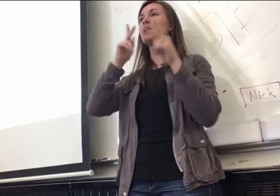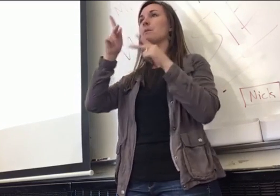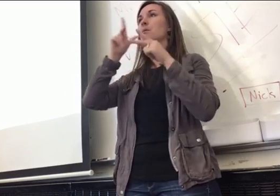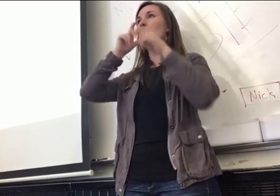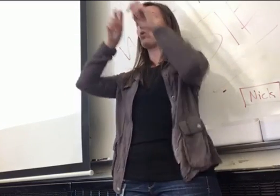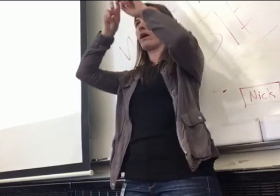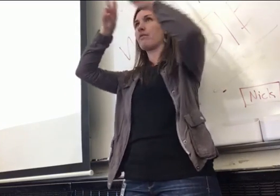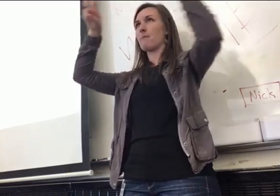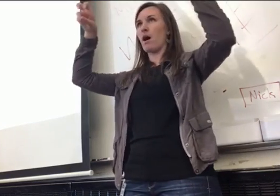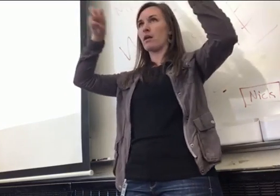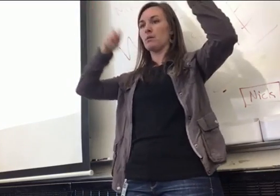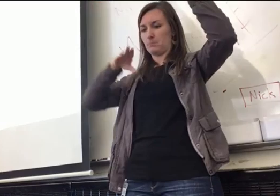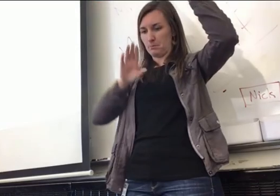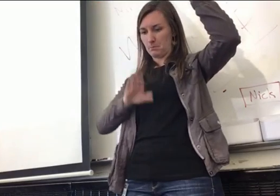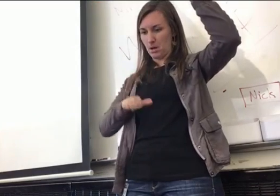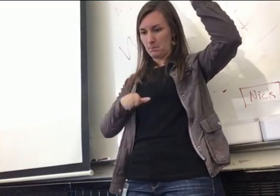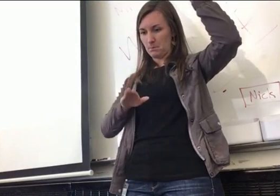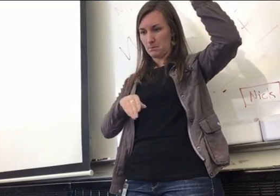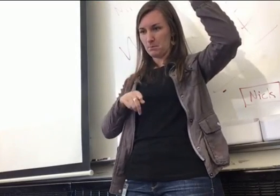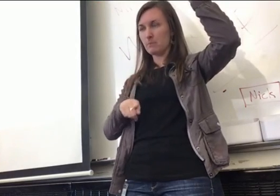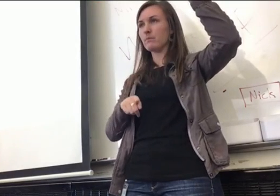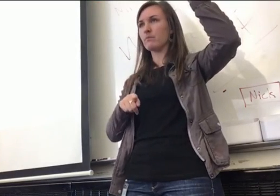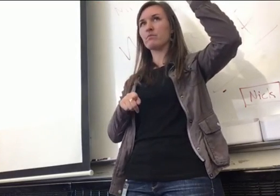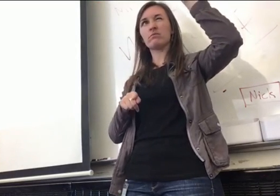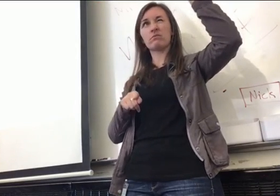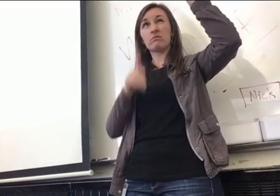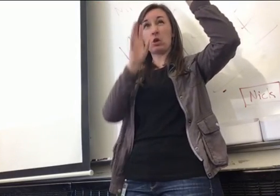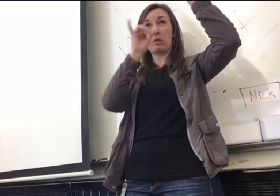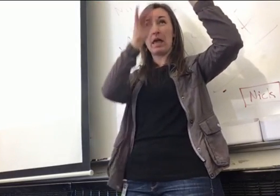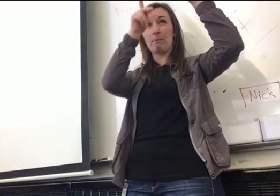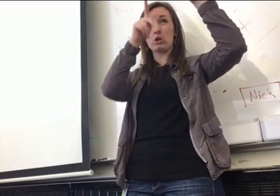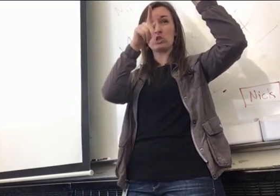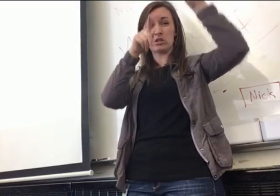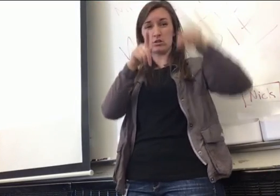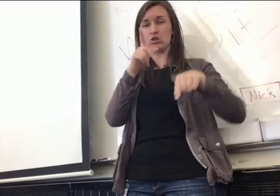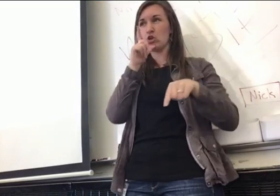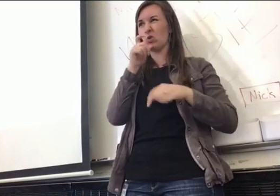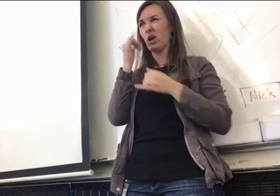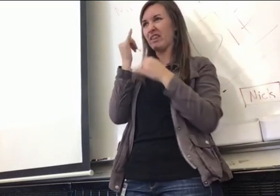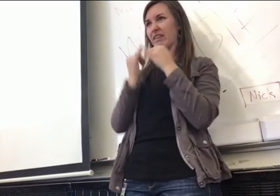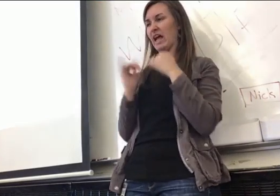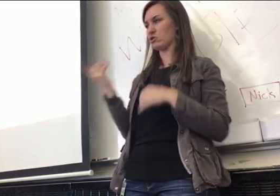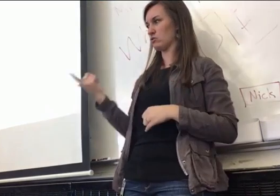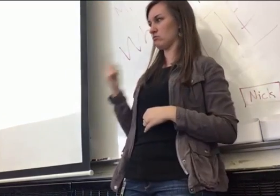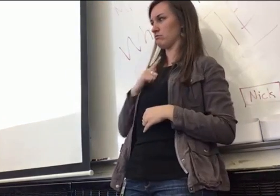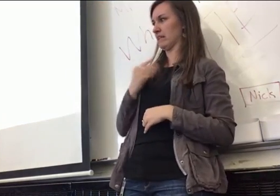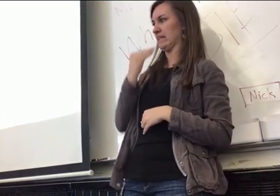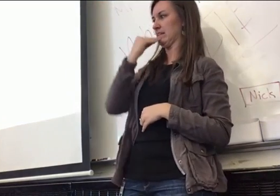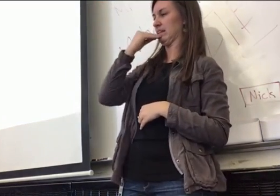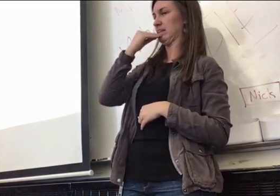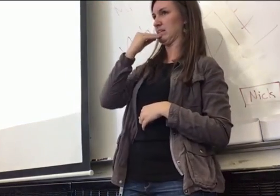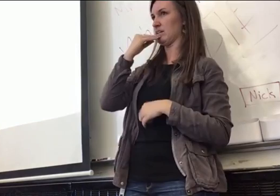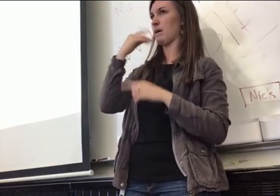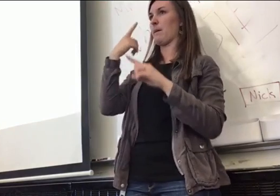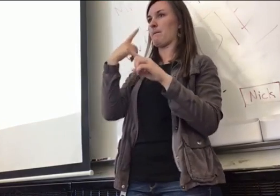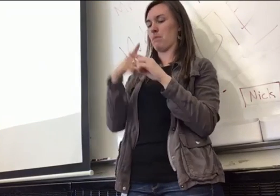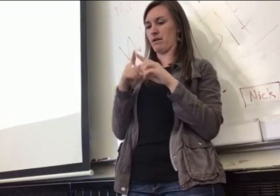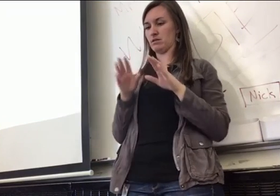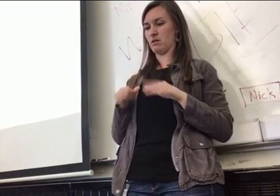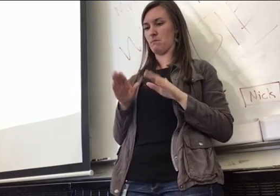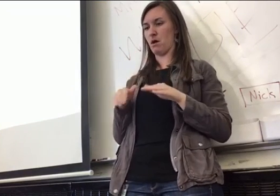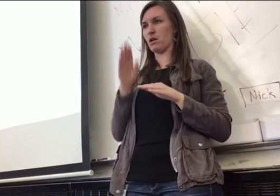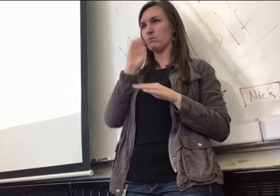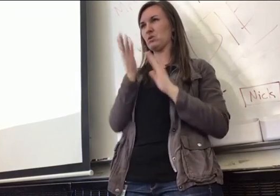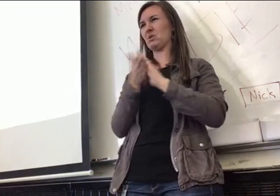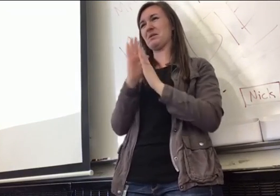but yes, the bottom far end. But yeah, so the first people to die are the bottom. So they would always say the higher up you are, the more likely you are